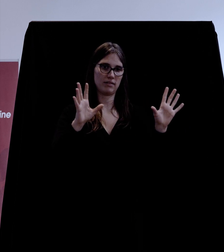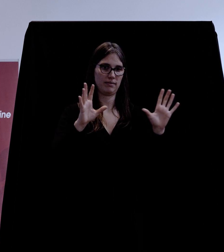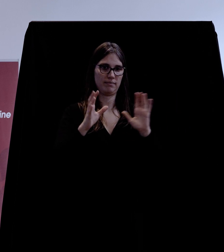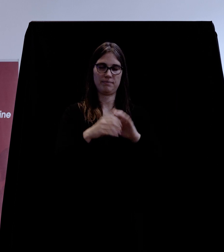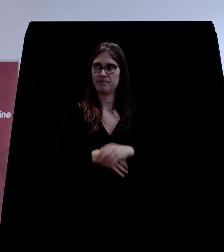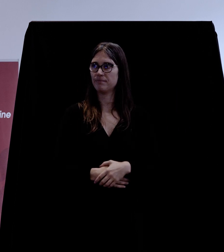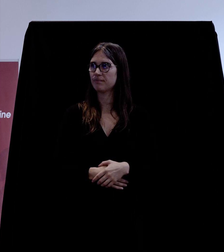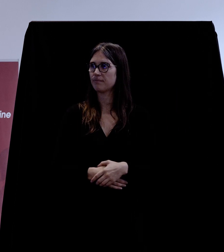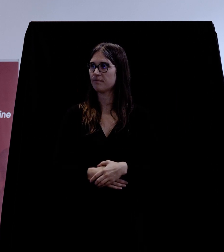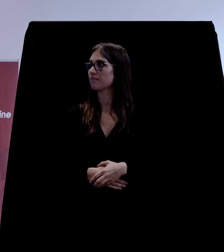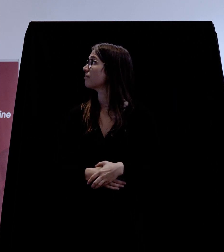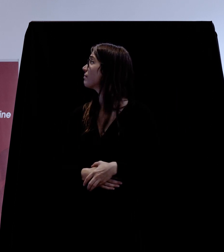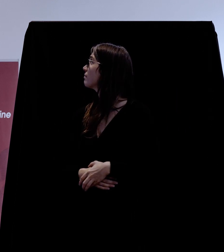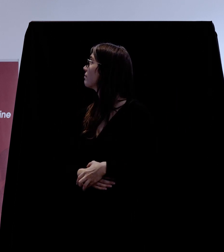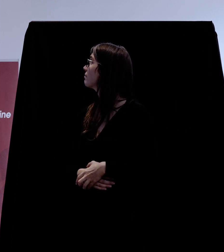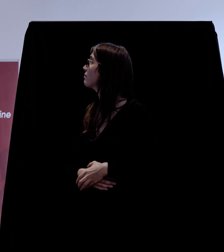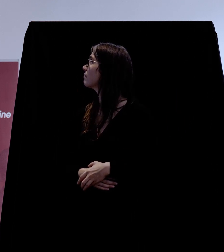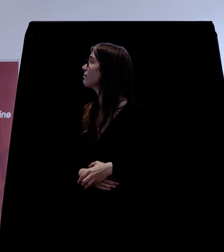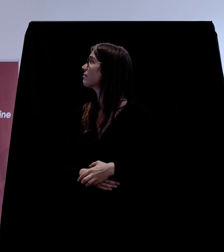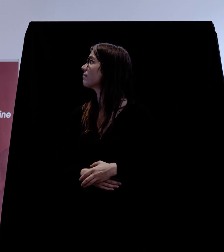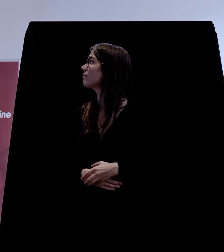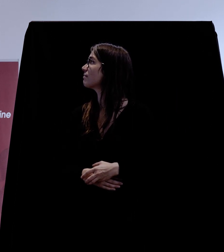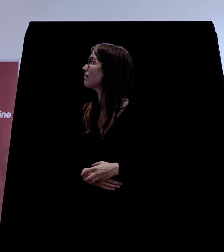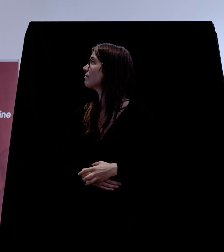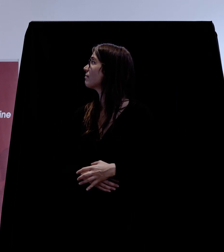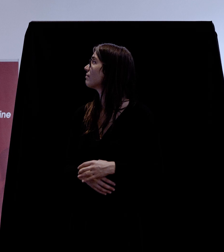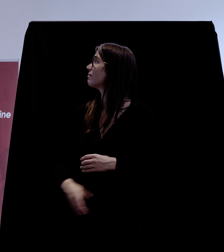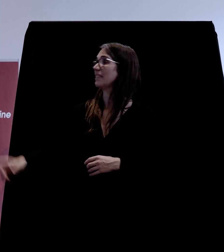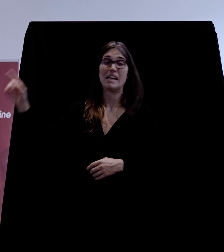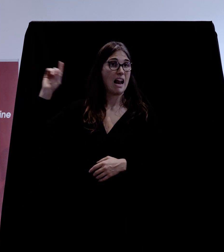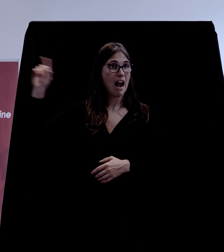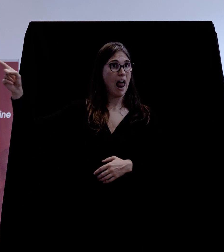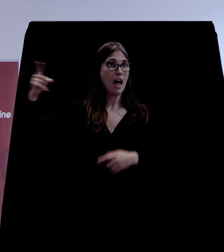That kid was not actually angry, but he does have charge.